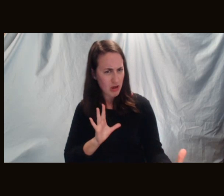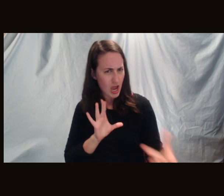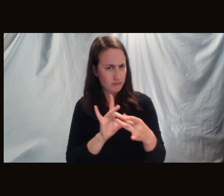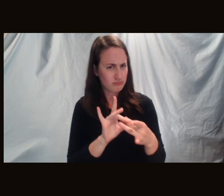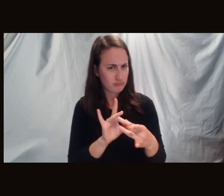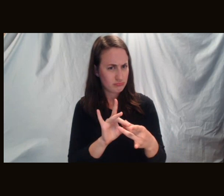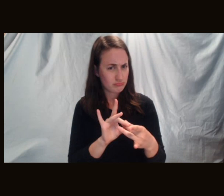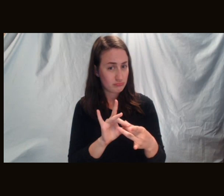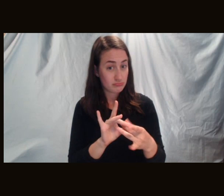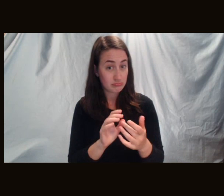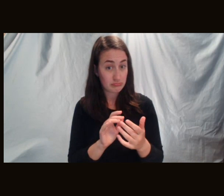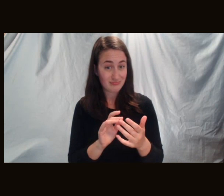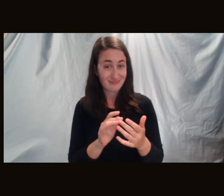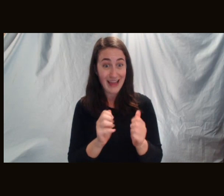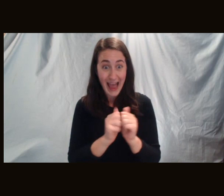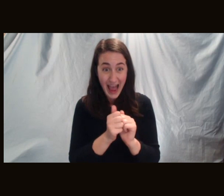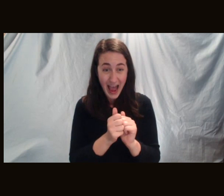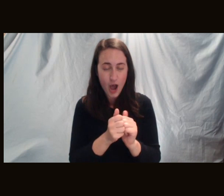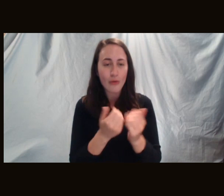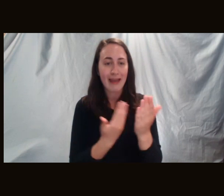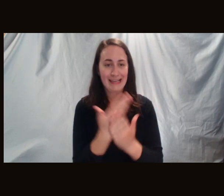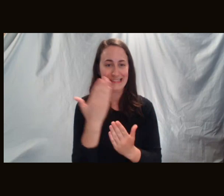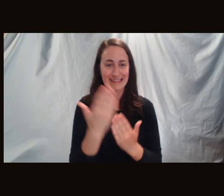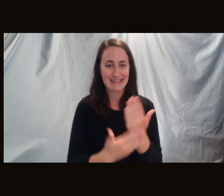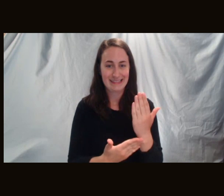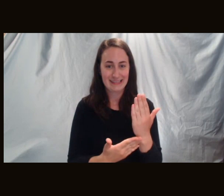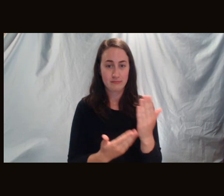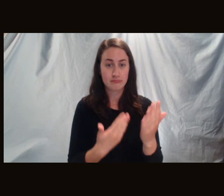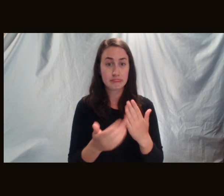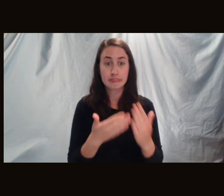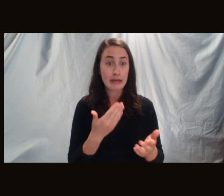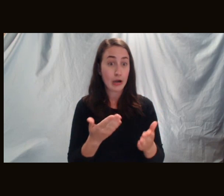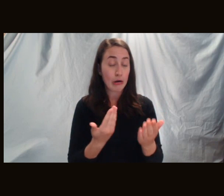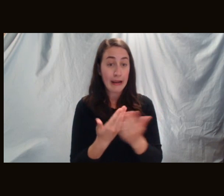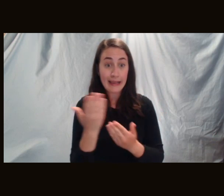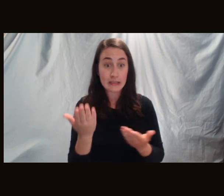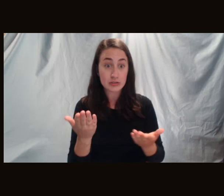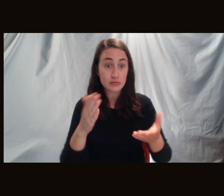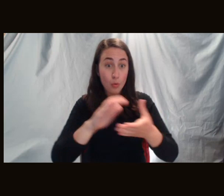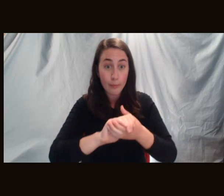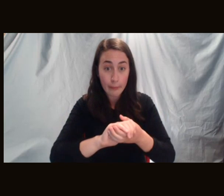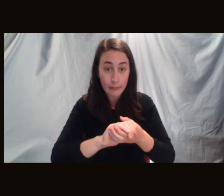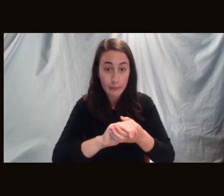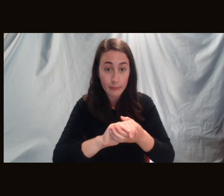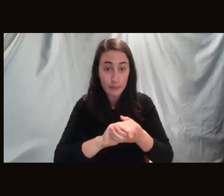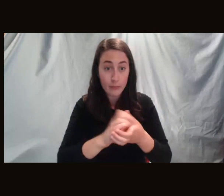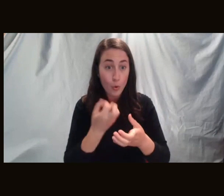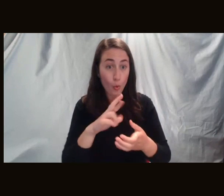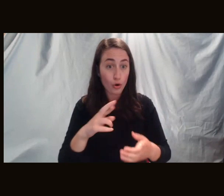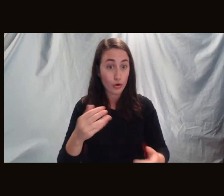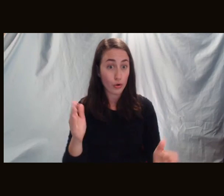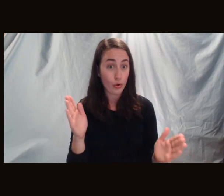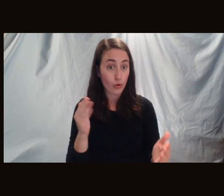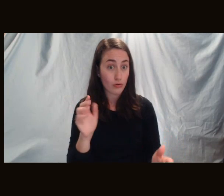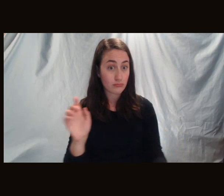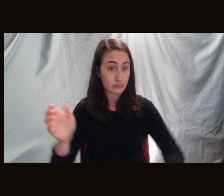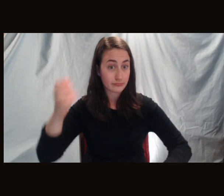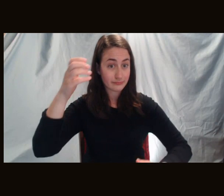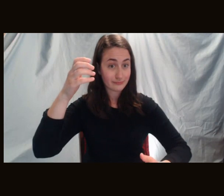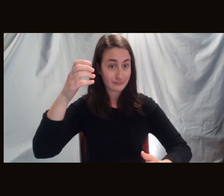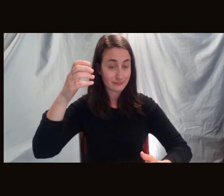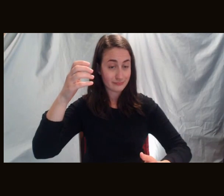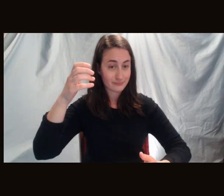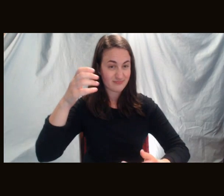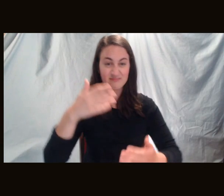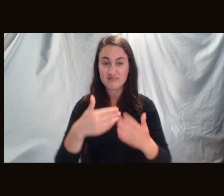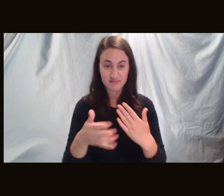comes from the hand hold, right? Whether you're in open hold, whether you're in closed position hold, the key thing